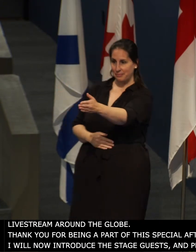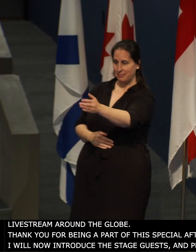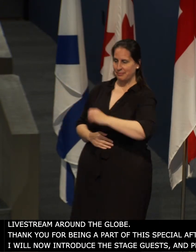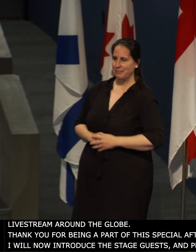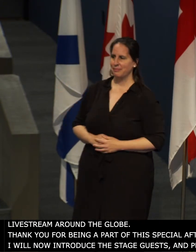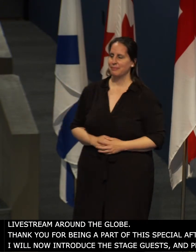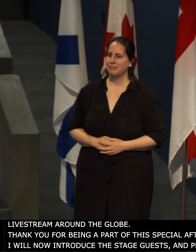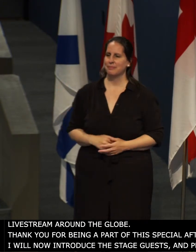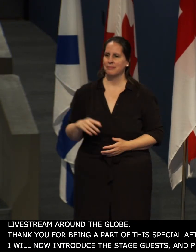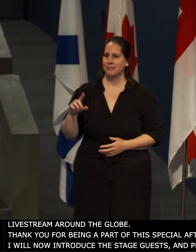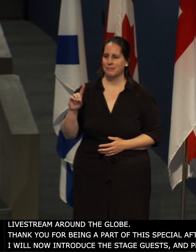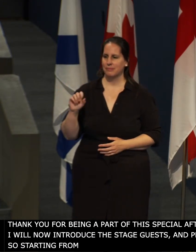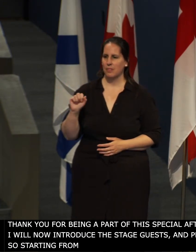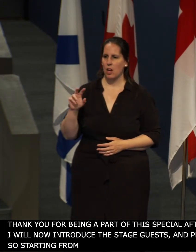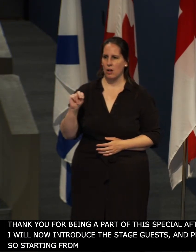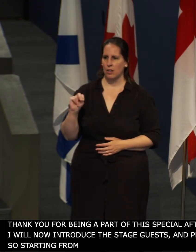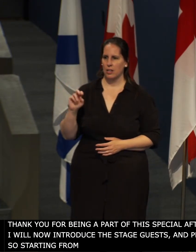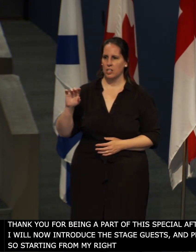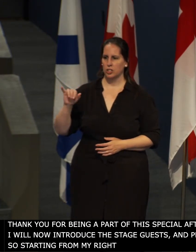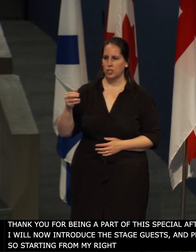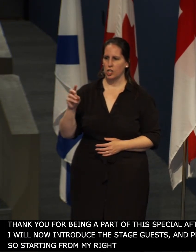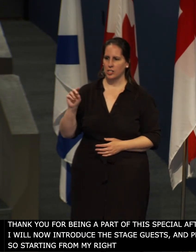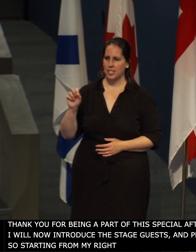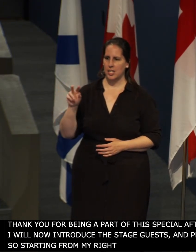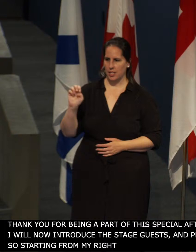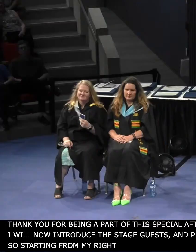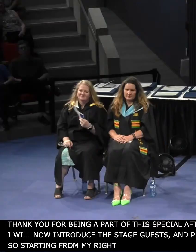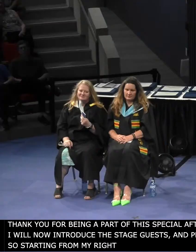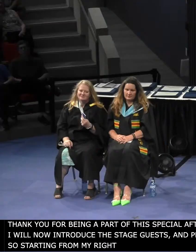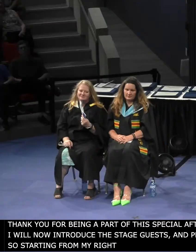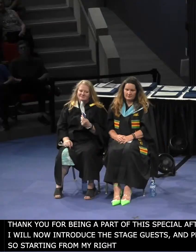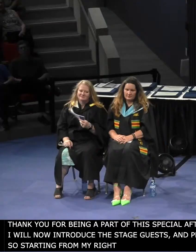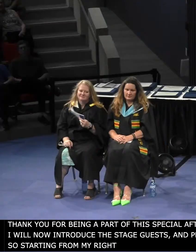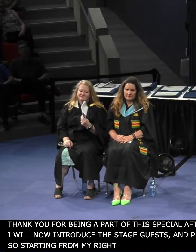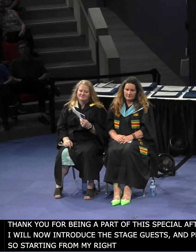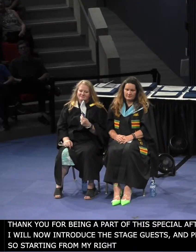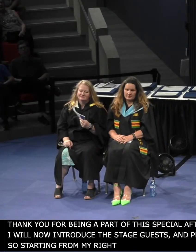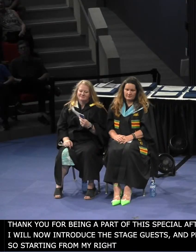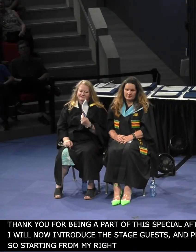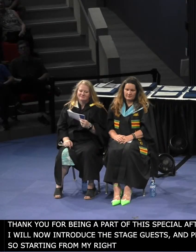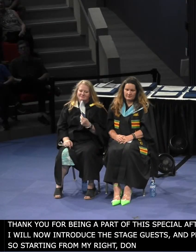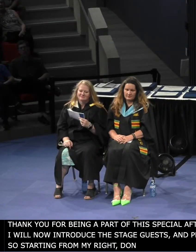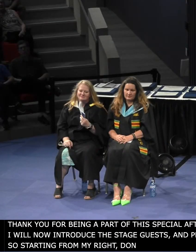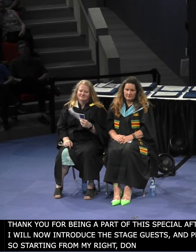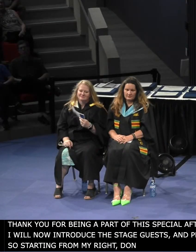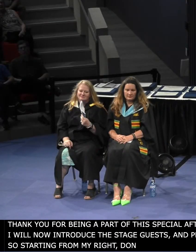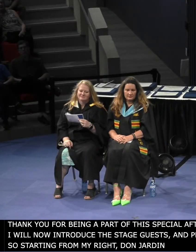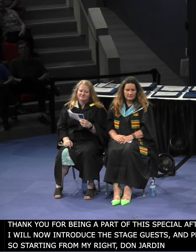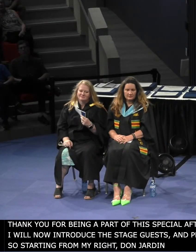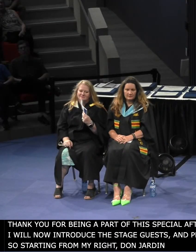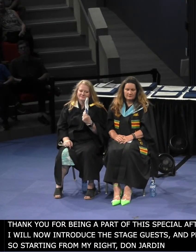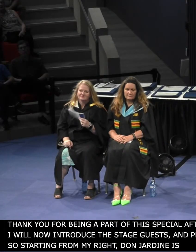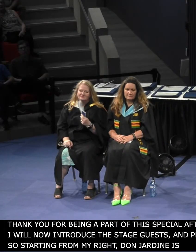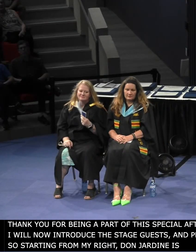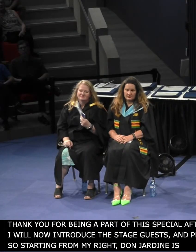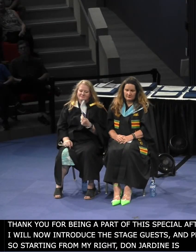right, Don Jardine is our Academic Chair of Trades and Transportation and Technology and